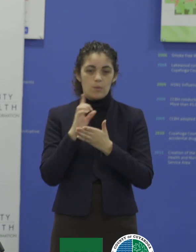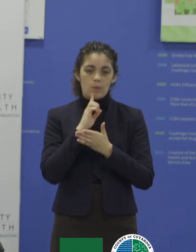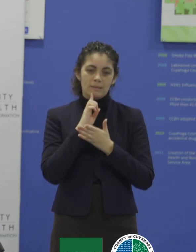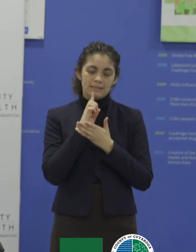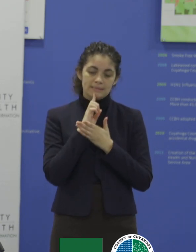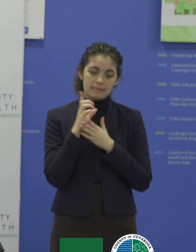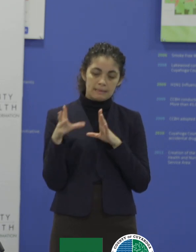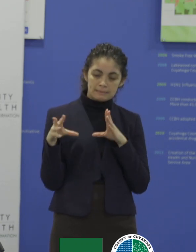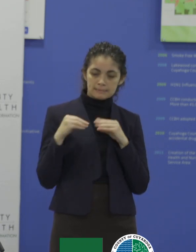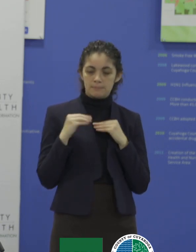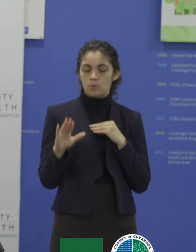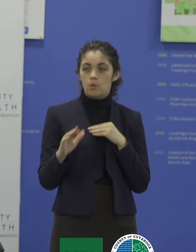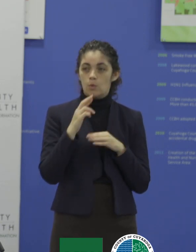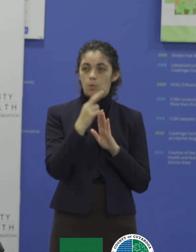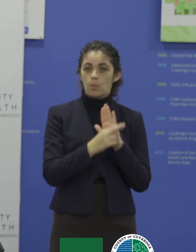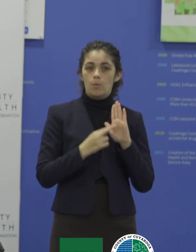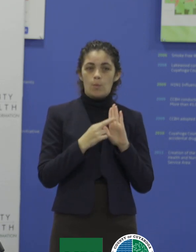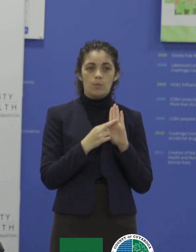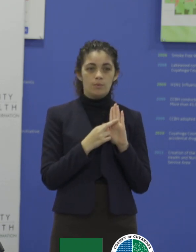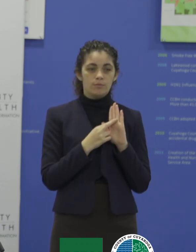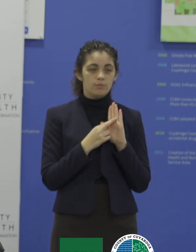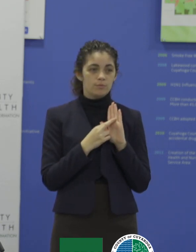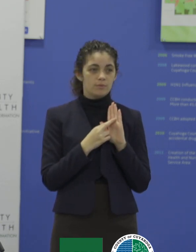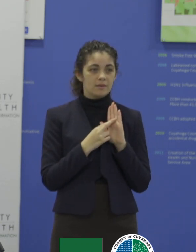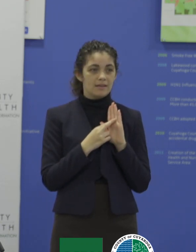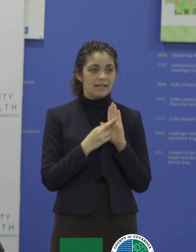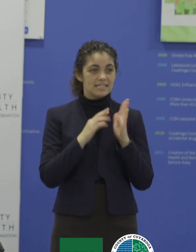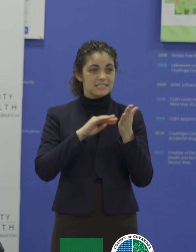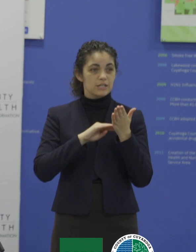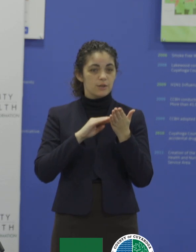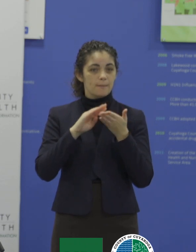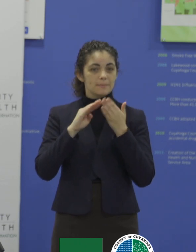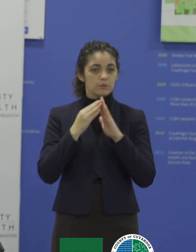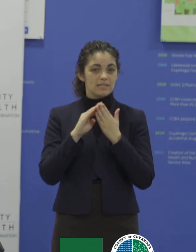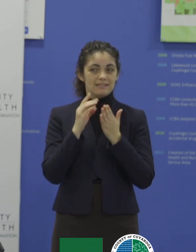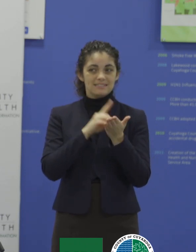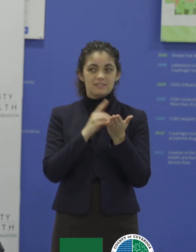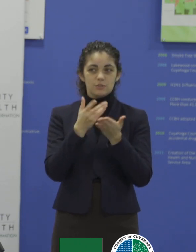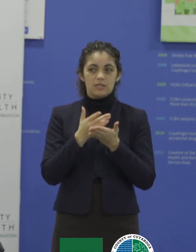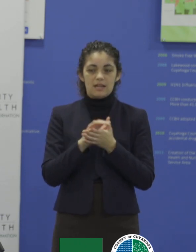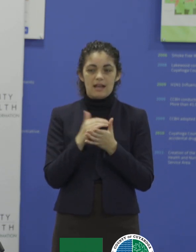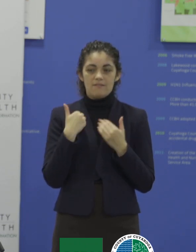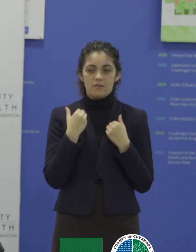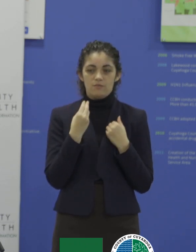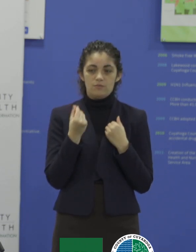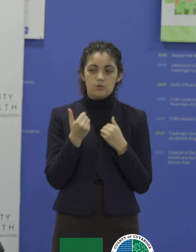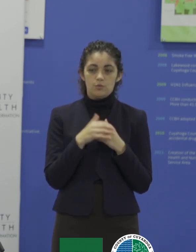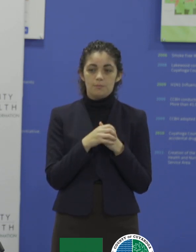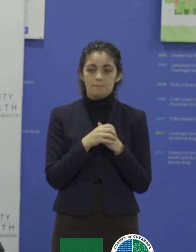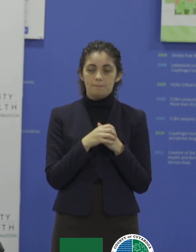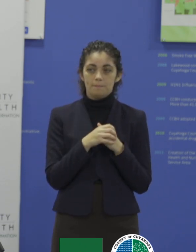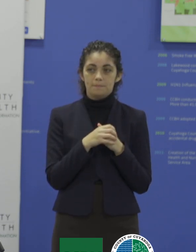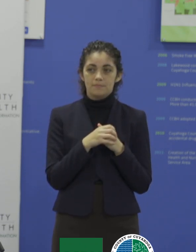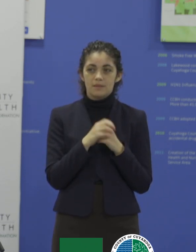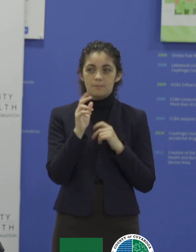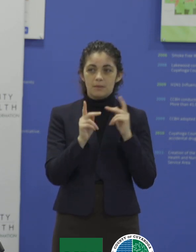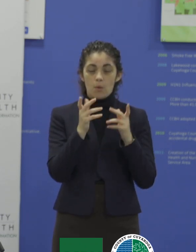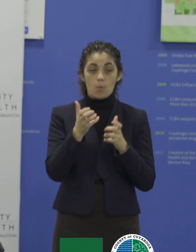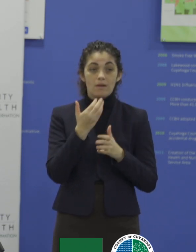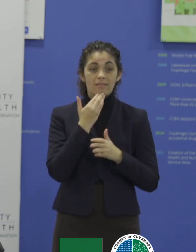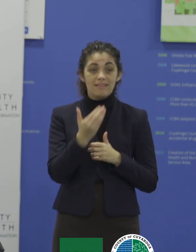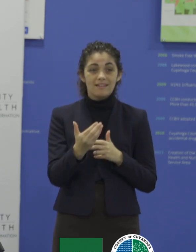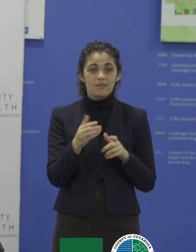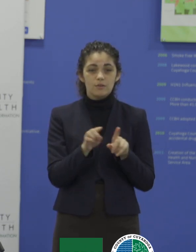her role as a community doctor here in Cuyahoga County. I have a couple folks I want to